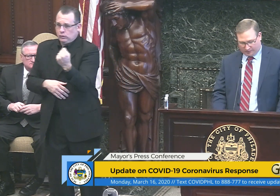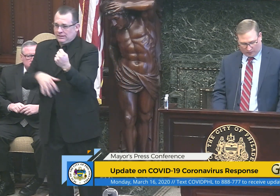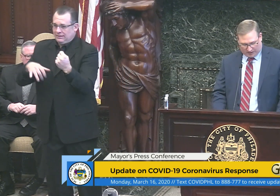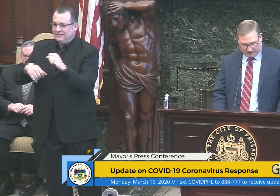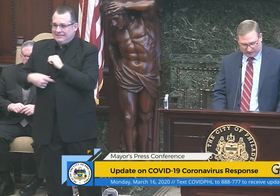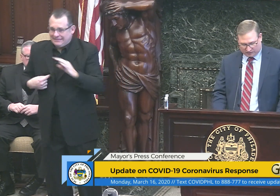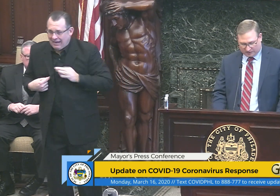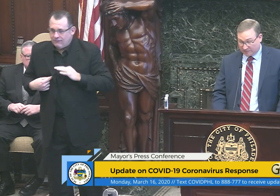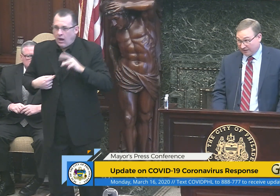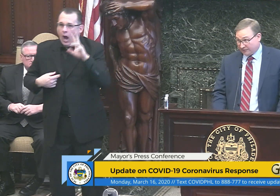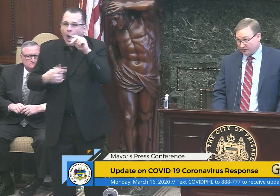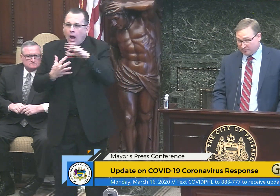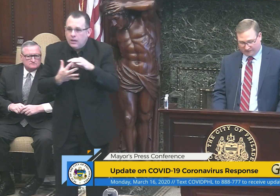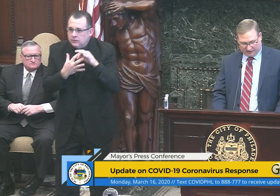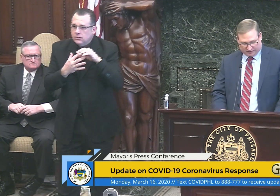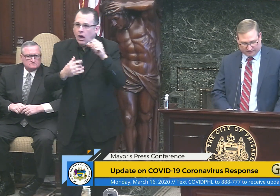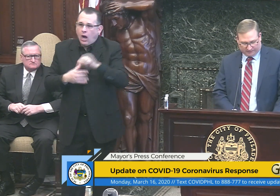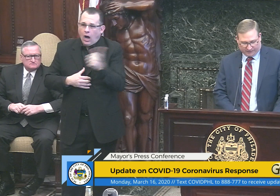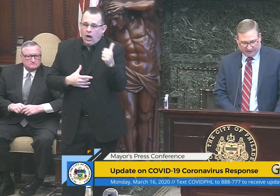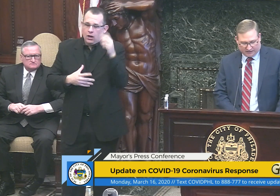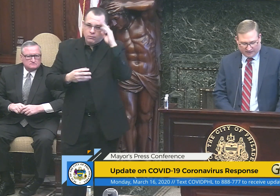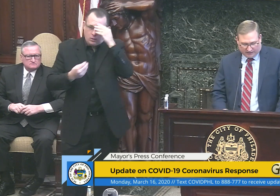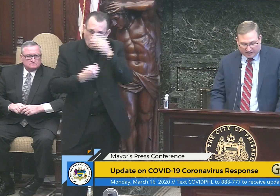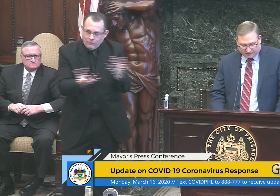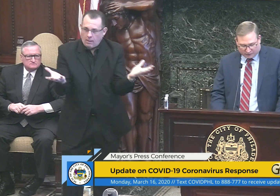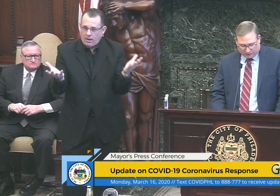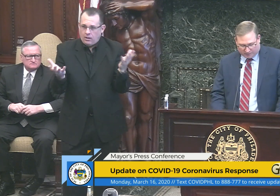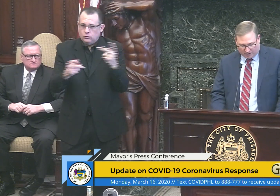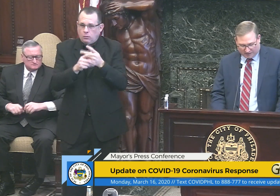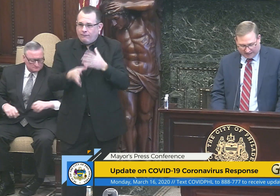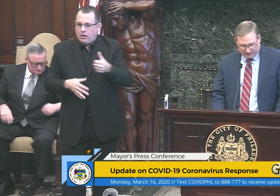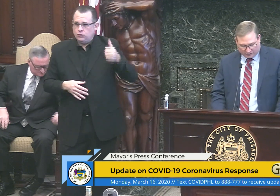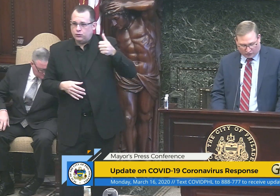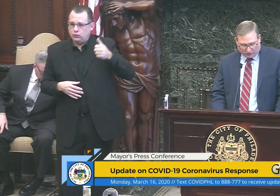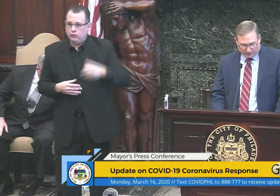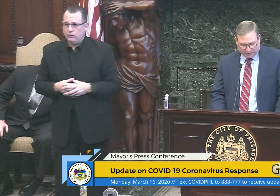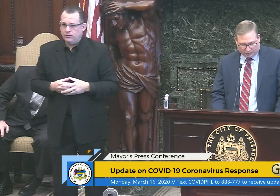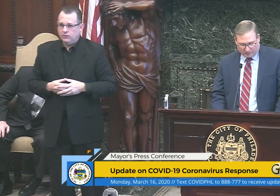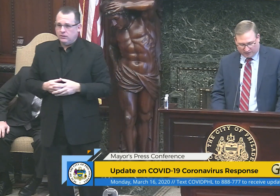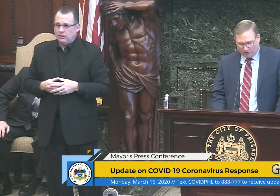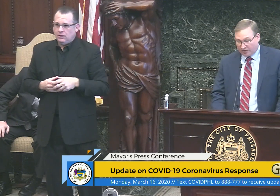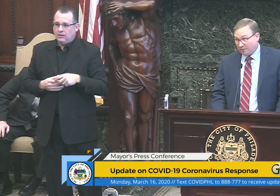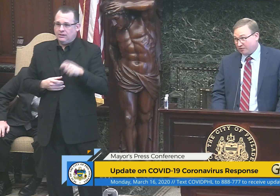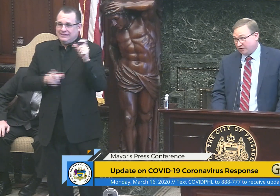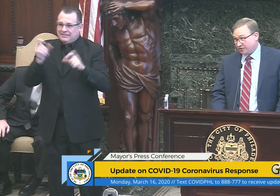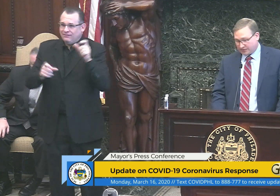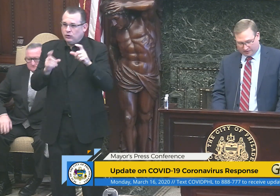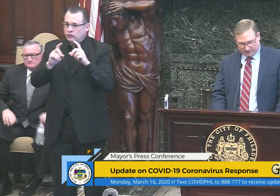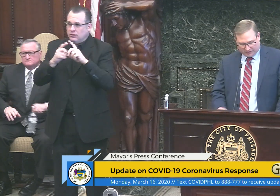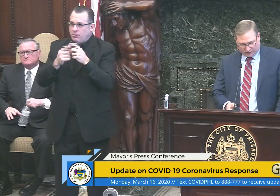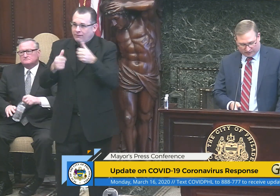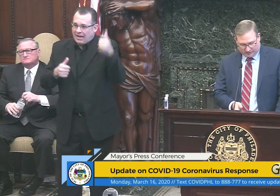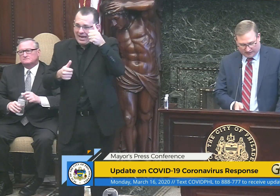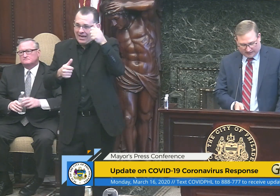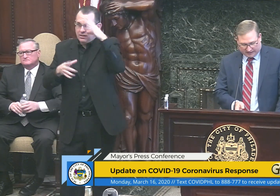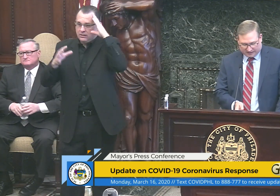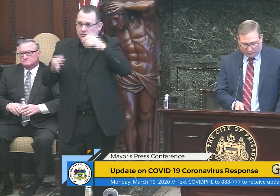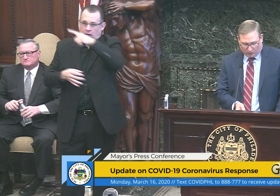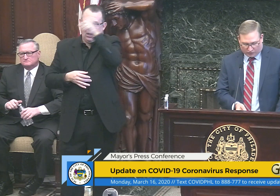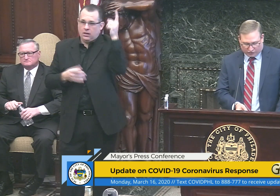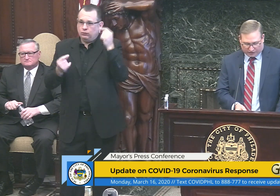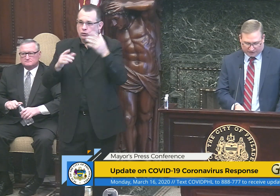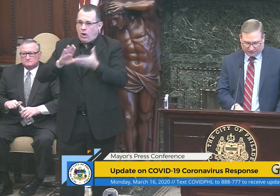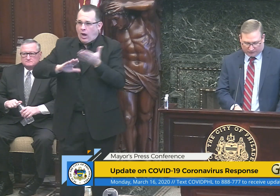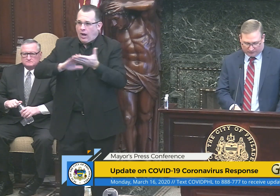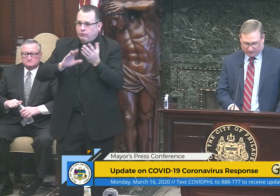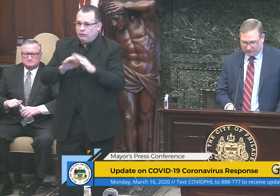unless otherwise instructed by their supervisor. Individual department heads are currently determining what operations are essential, and city